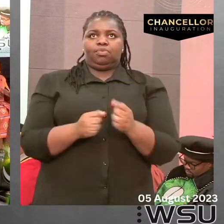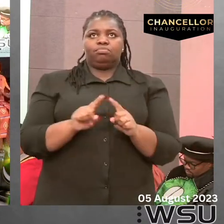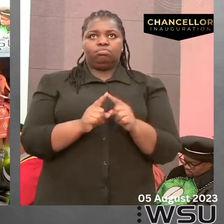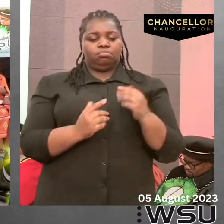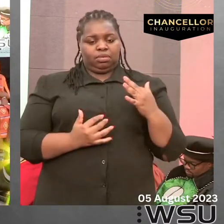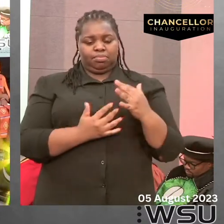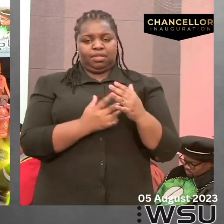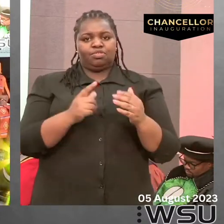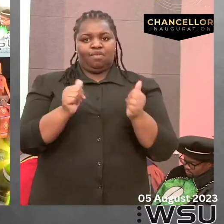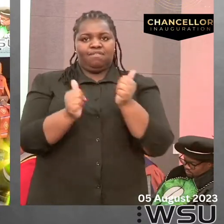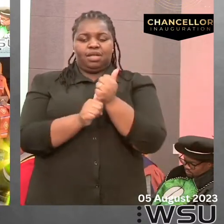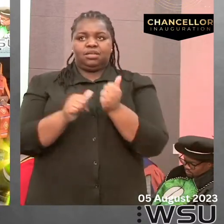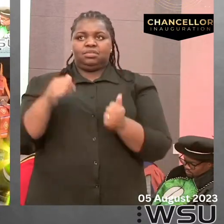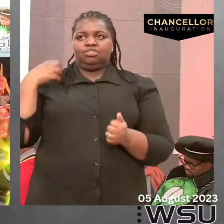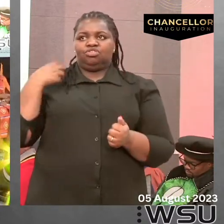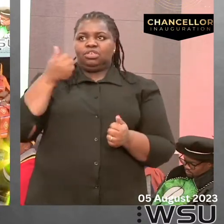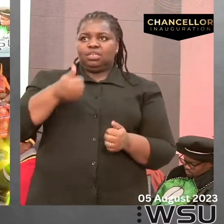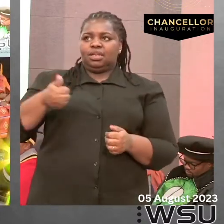the Vice Chancellor,